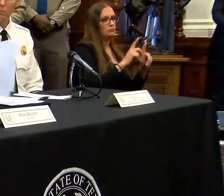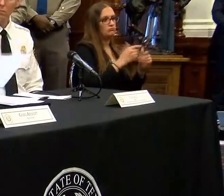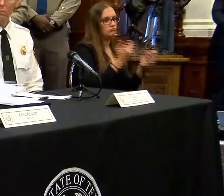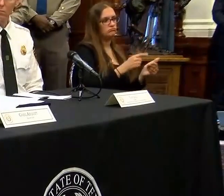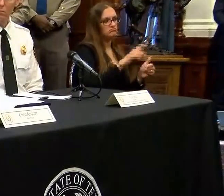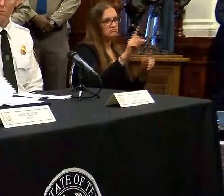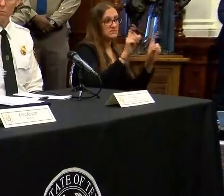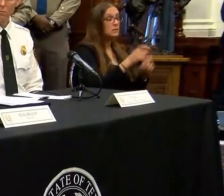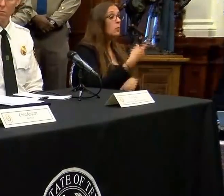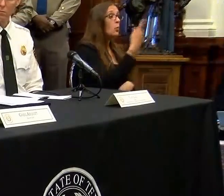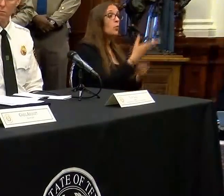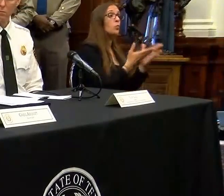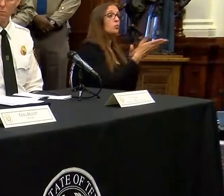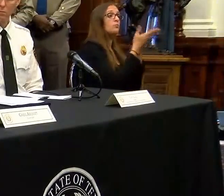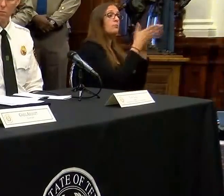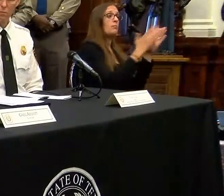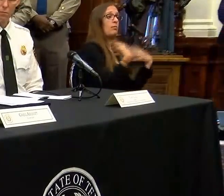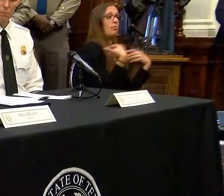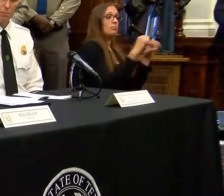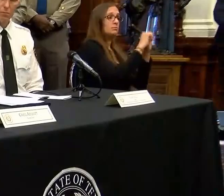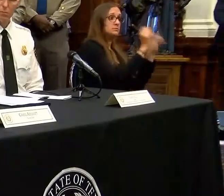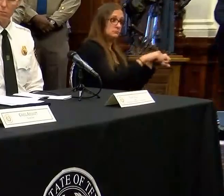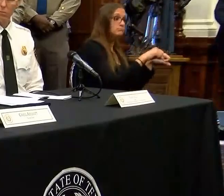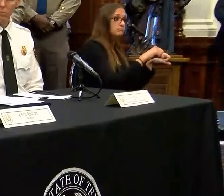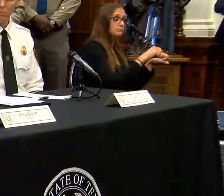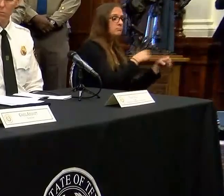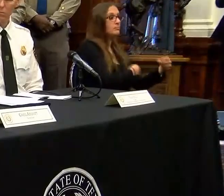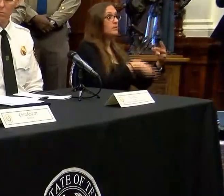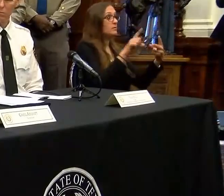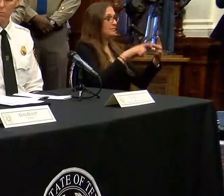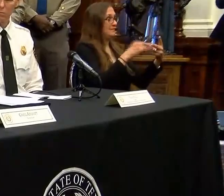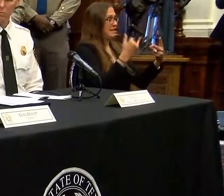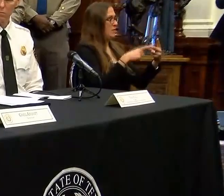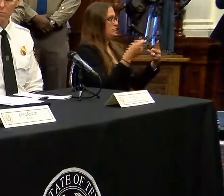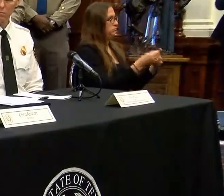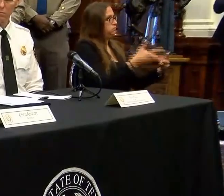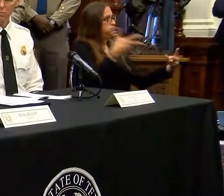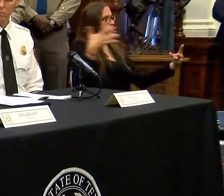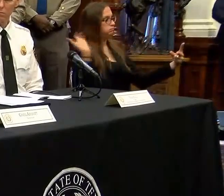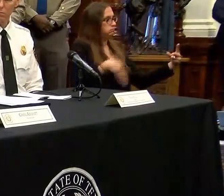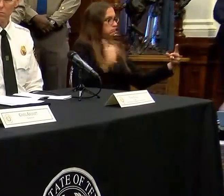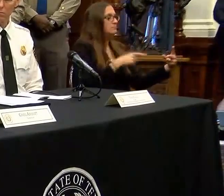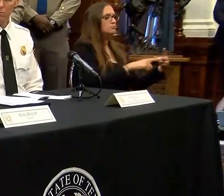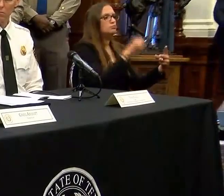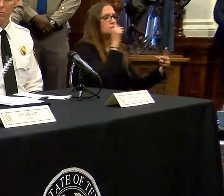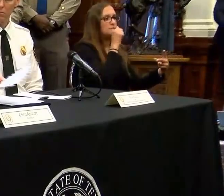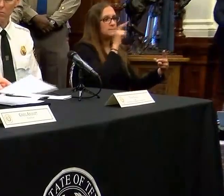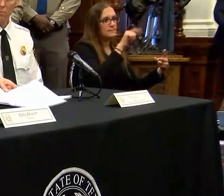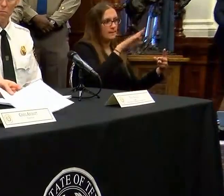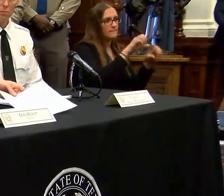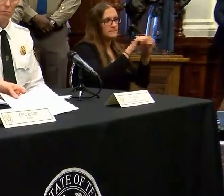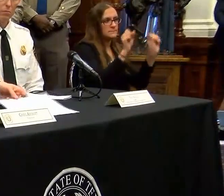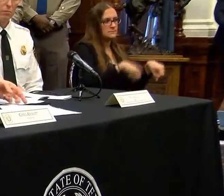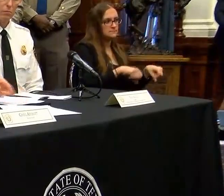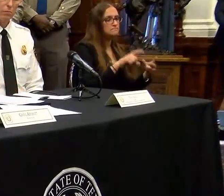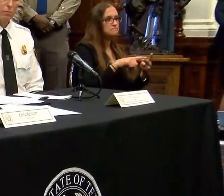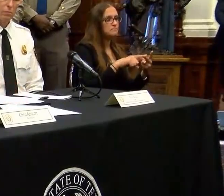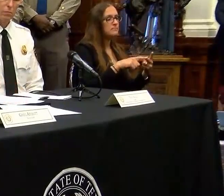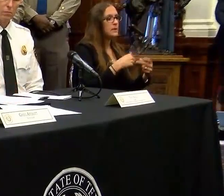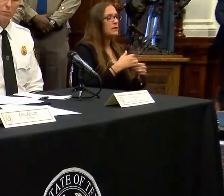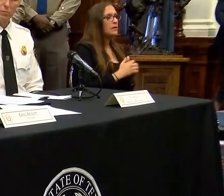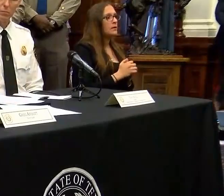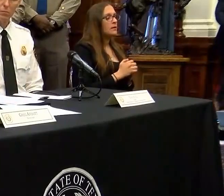tested. One is through the public health system, and the one that is rapidly expanding now is is the private lab system.